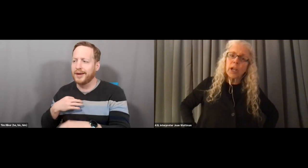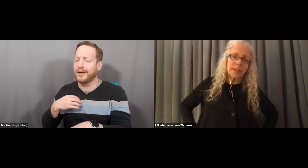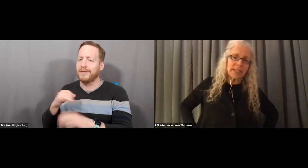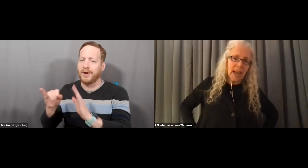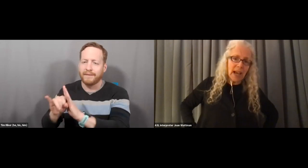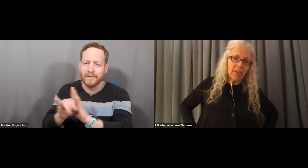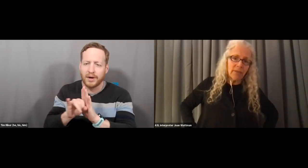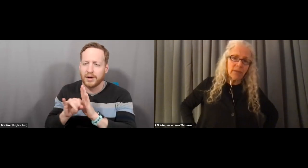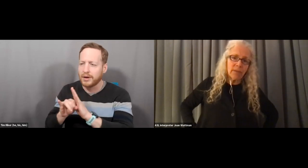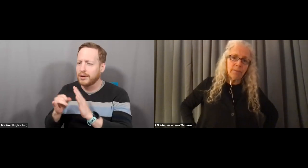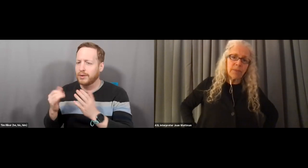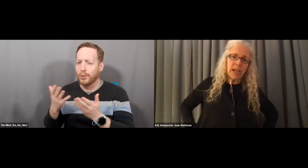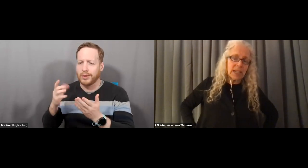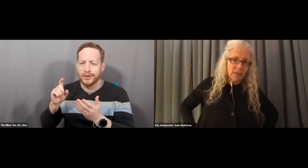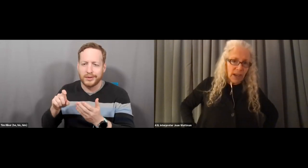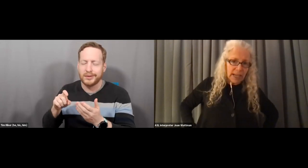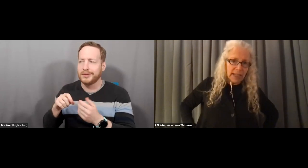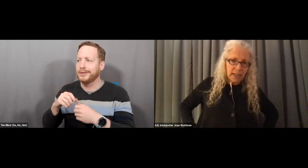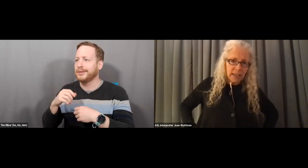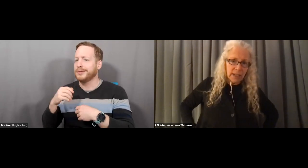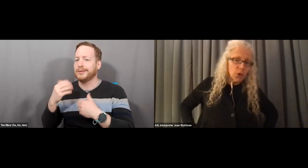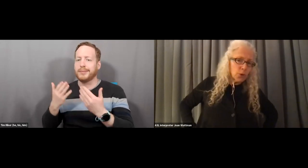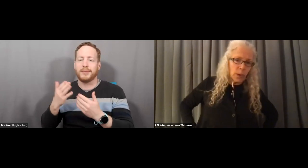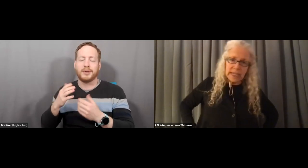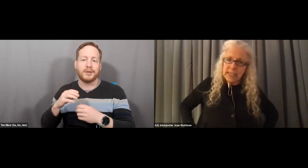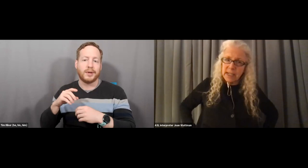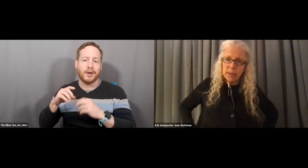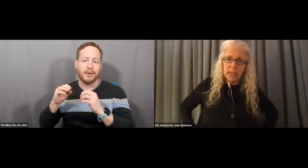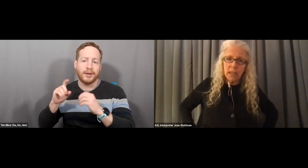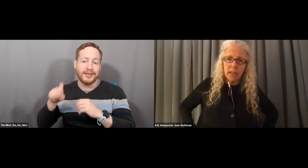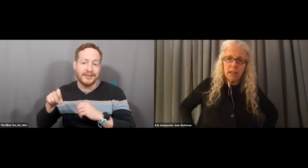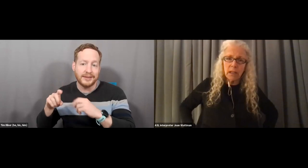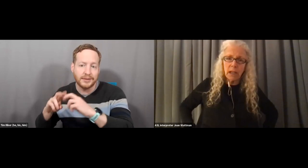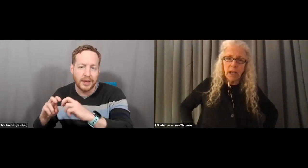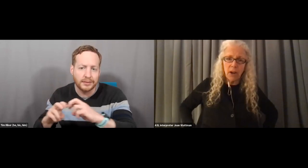with staff, identifying issues, what needs to be,